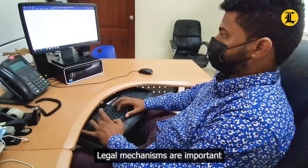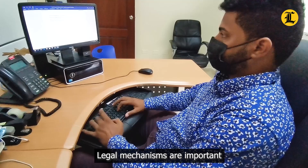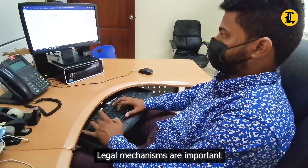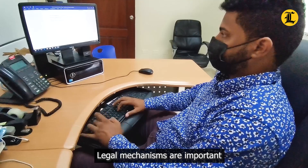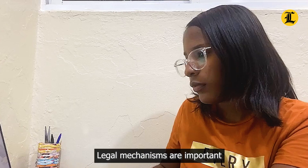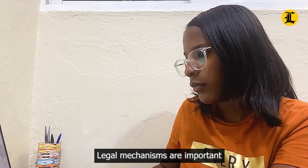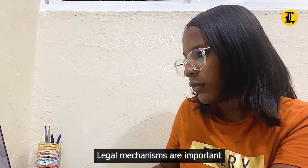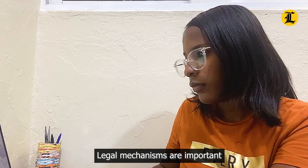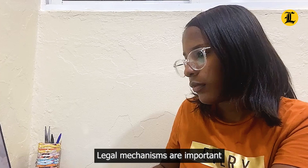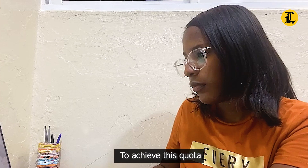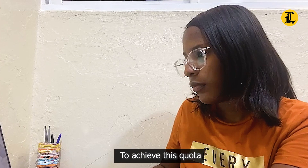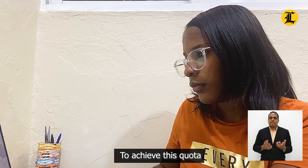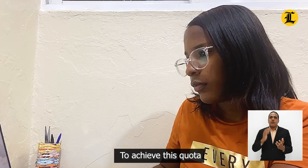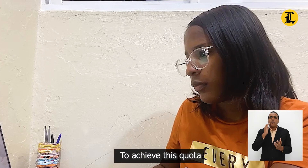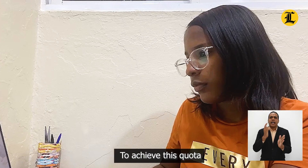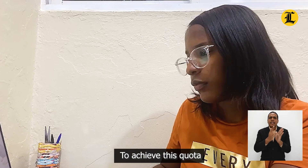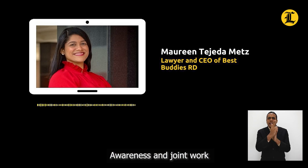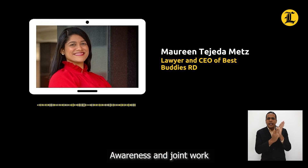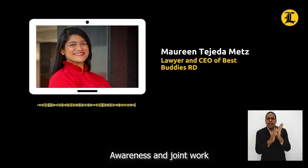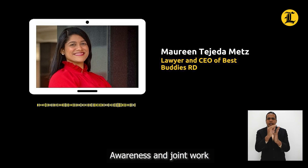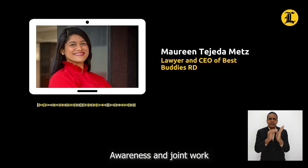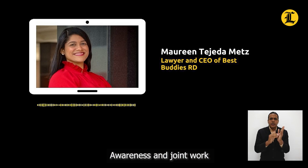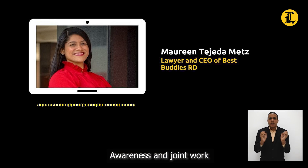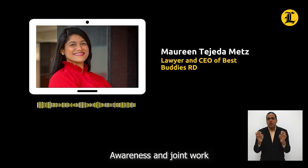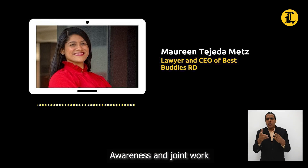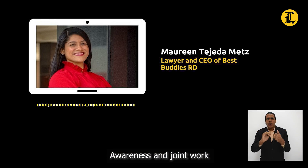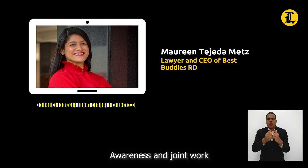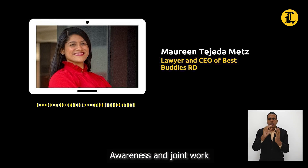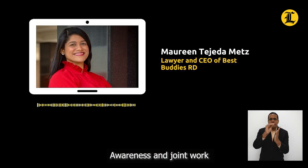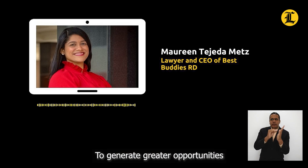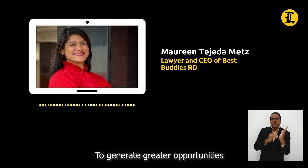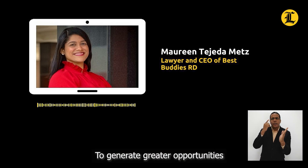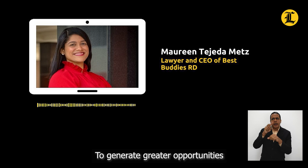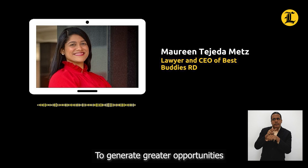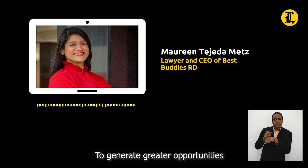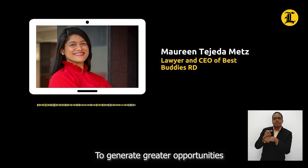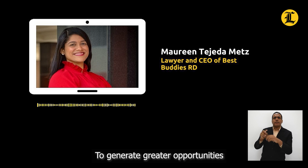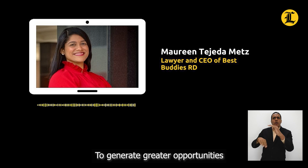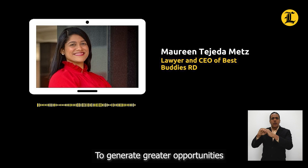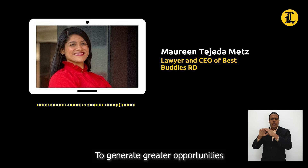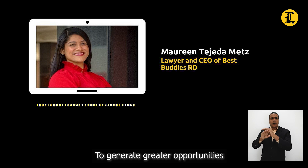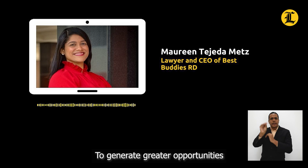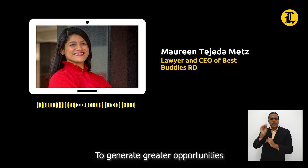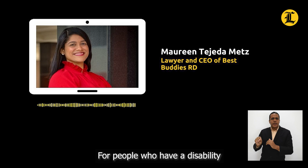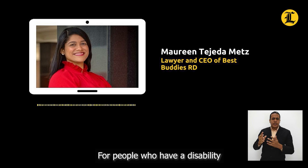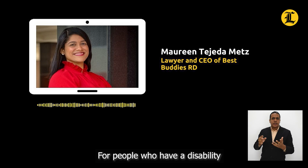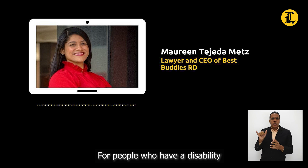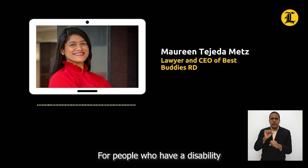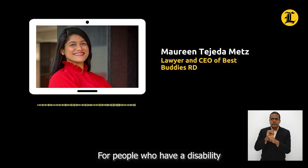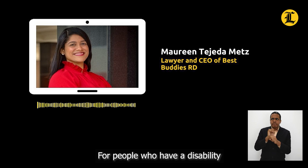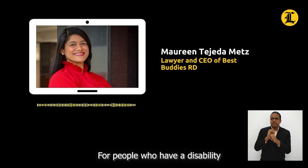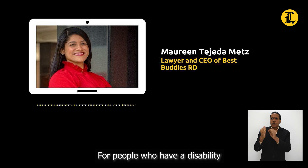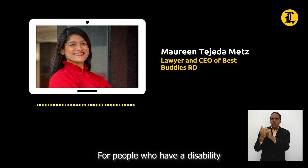Legal mechanisms are important to achieve this quota. Awareness and joint work to generate greater opportunities